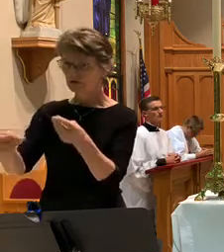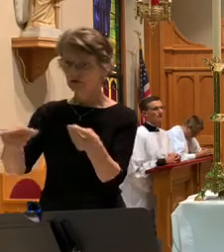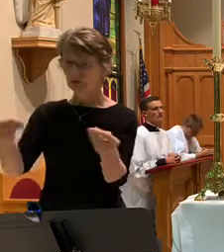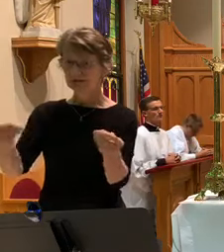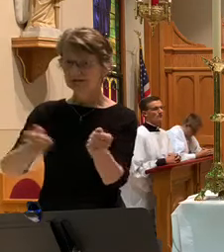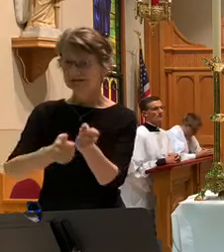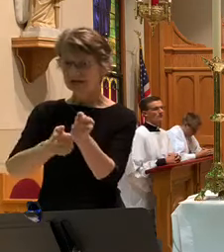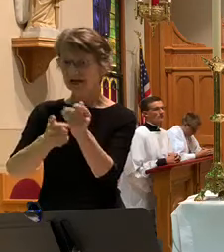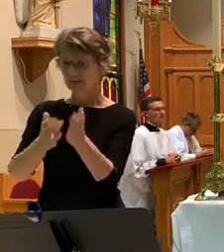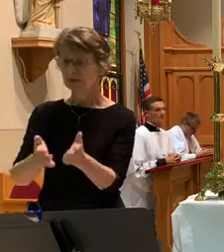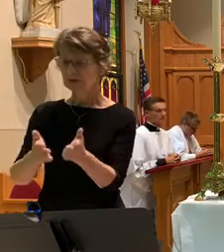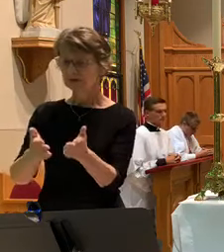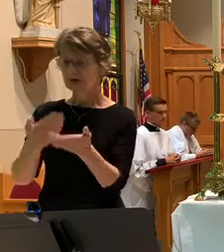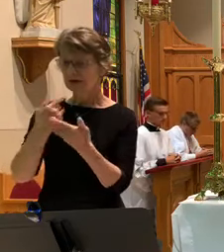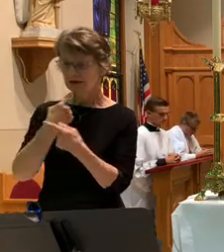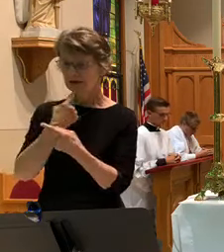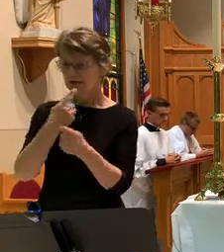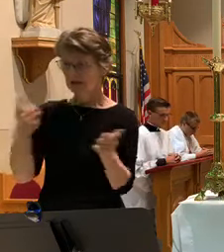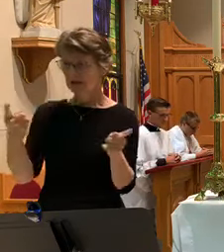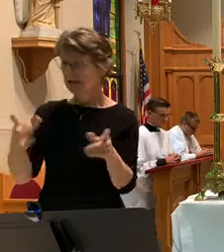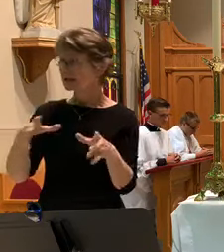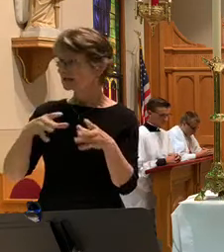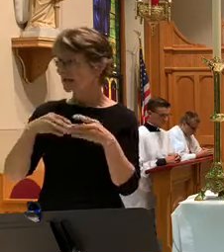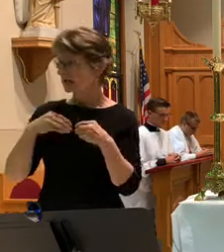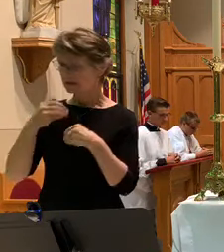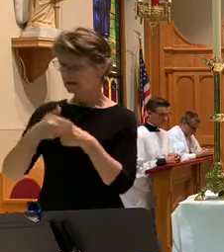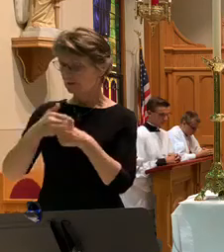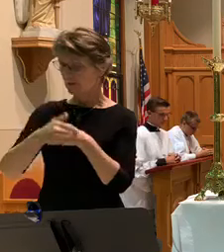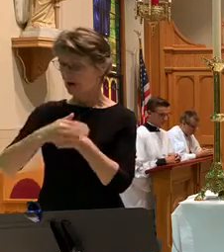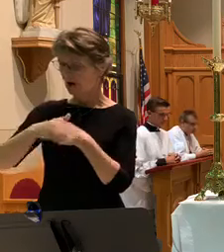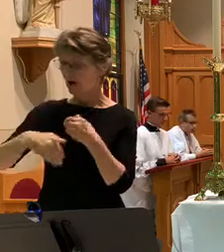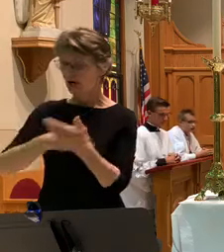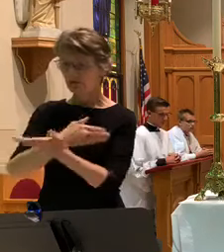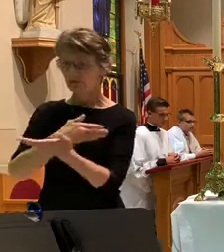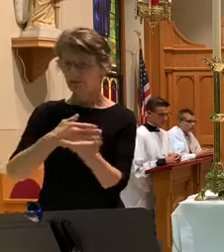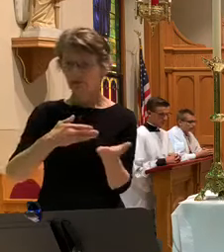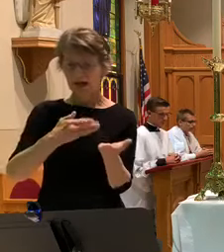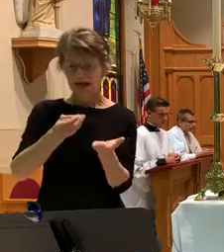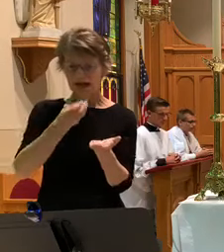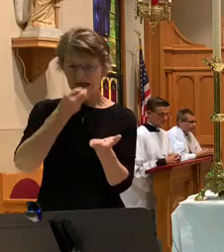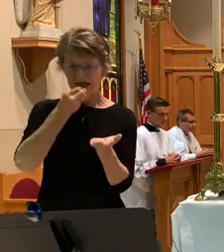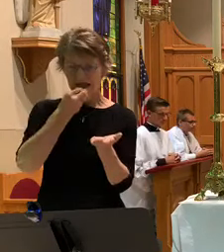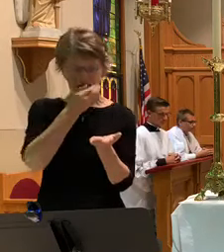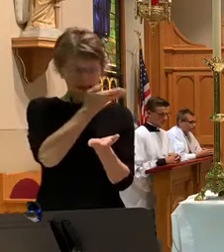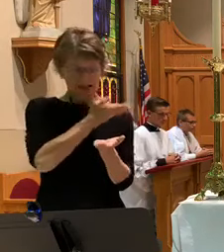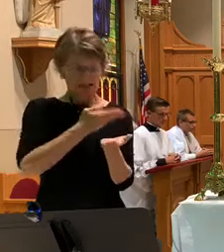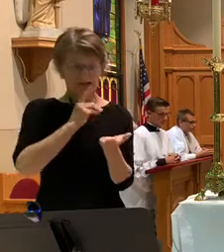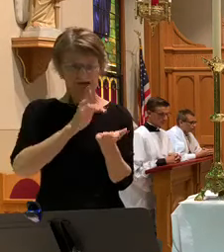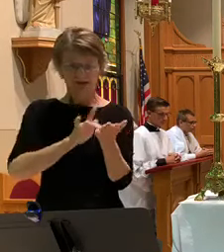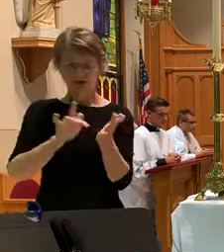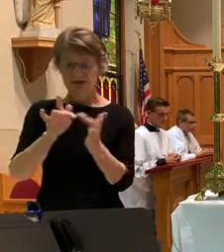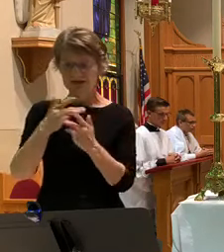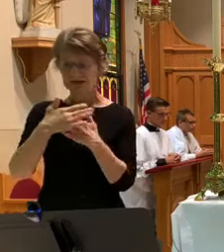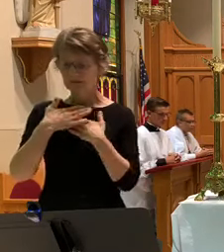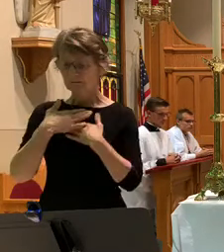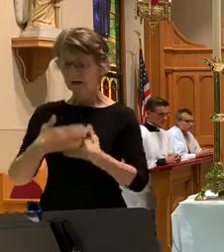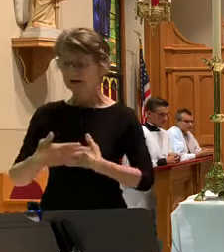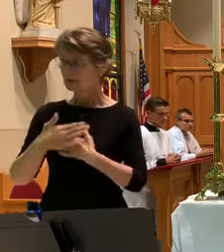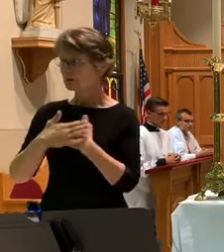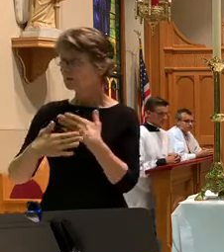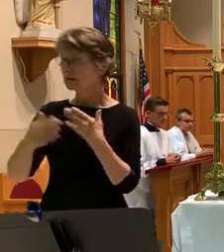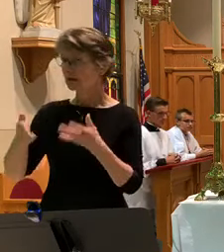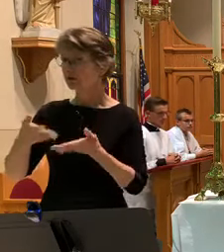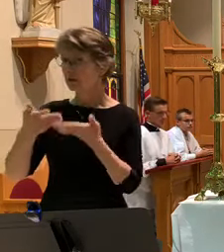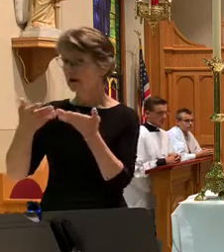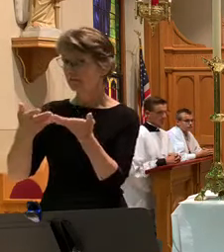his disciples, saying, "Take this, all of you, and eat of it, for this is my body, which will